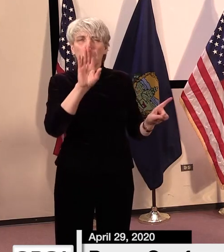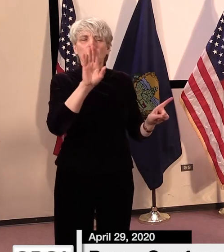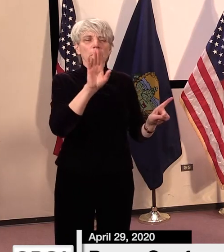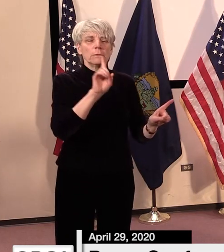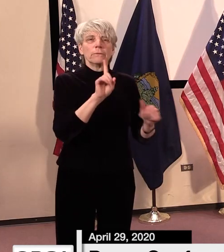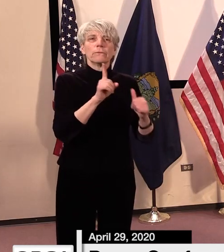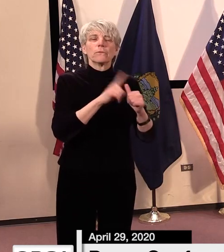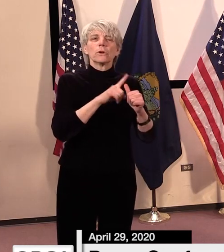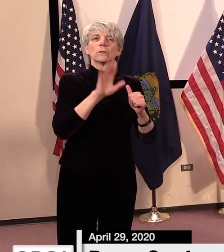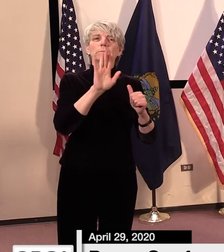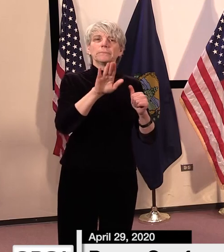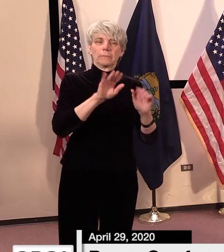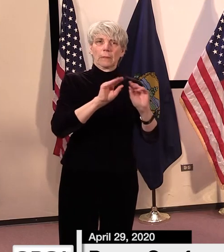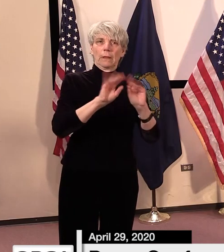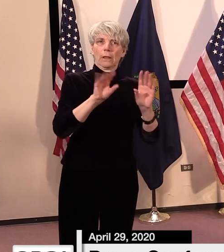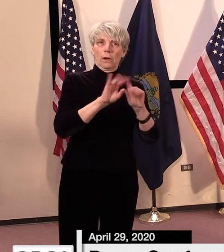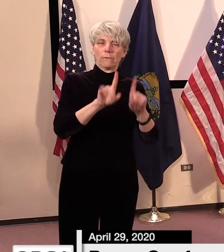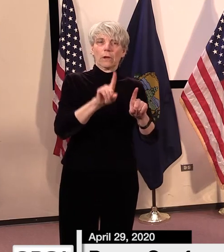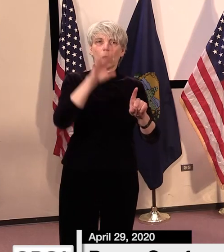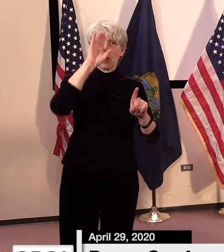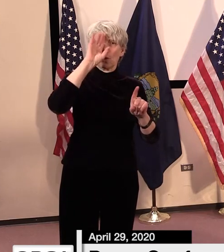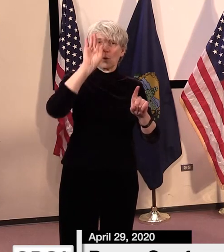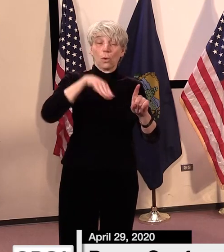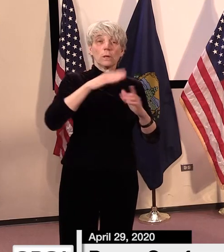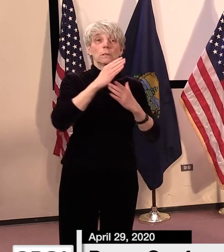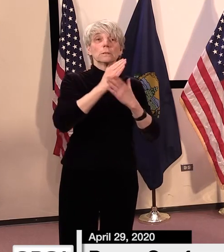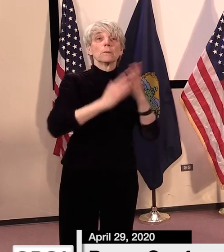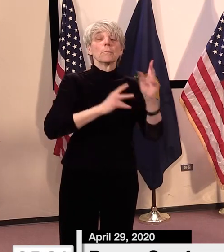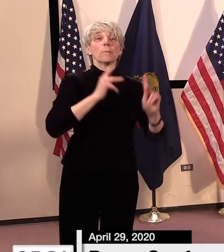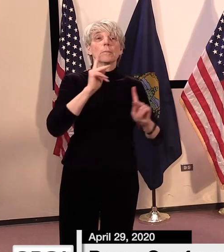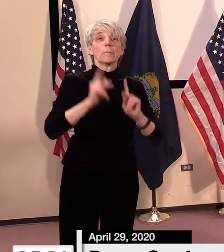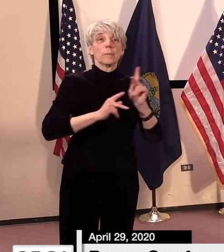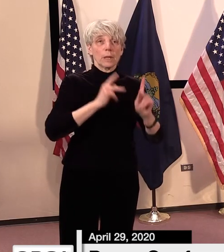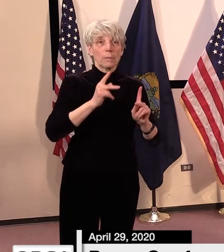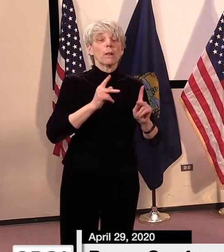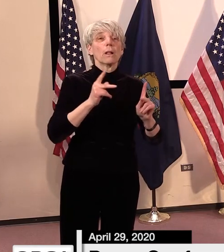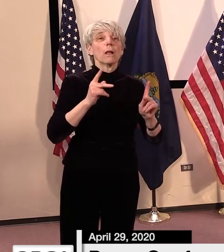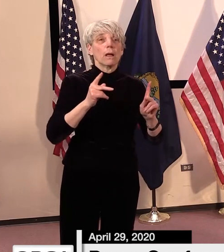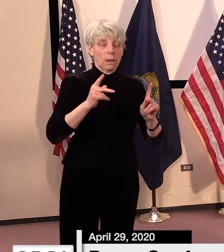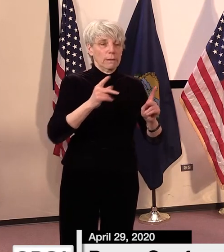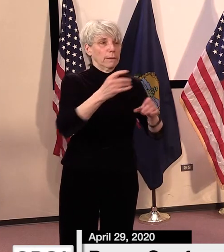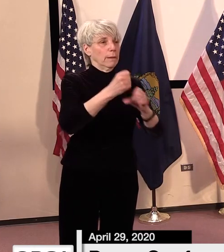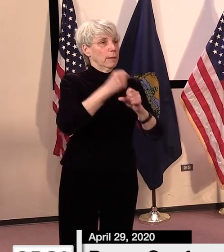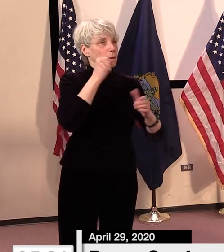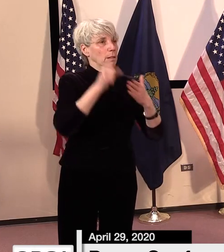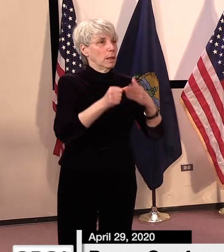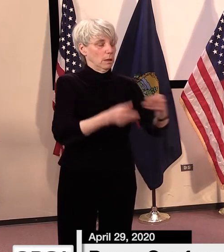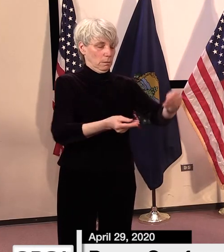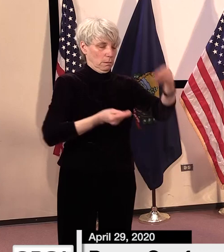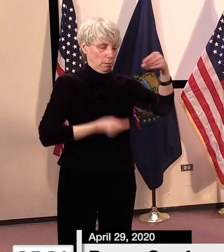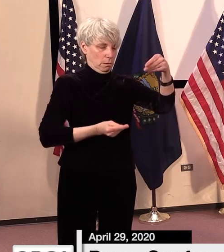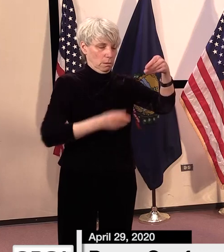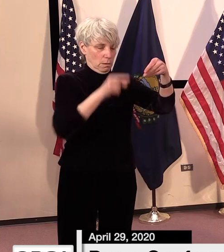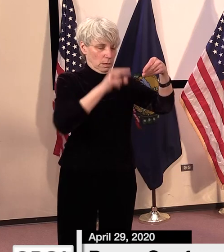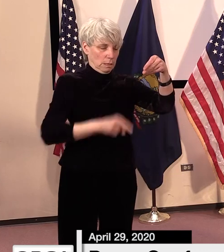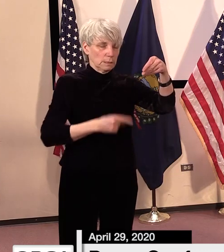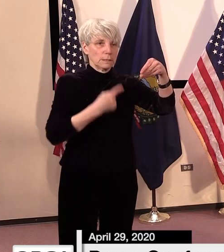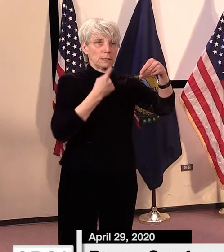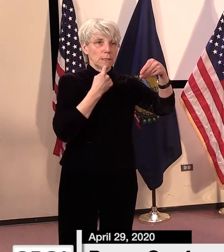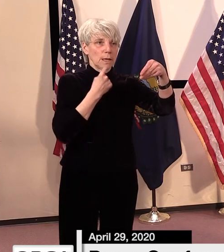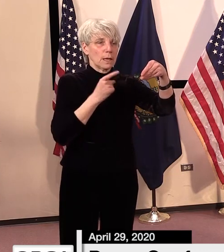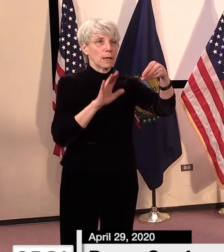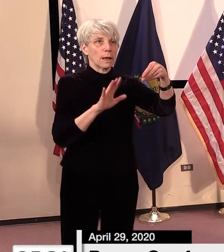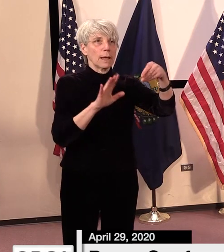some confusion as well, because some people are probably getting notices that they don't. They aren't